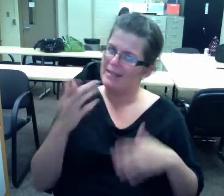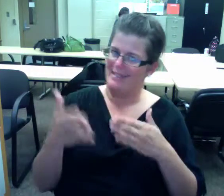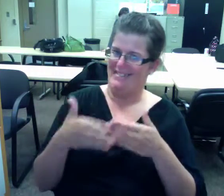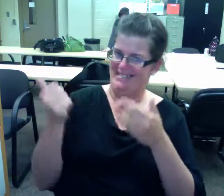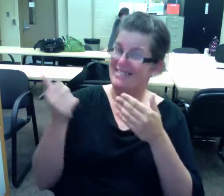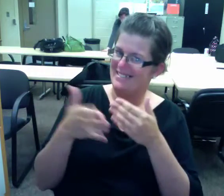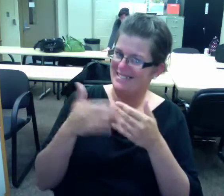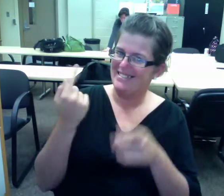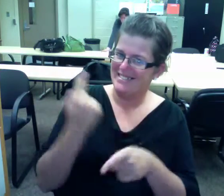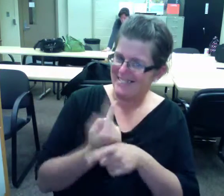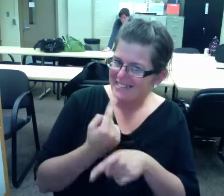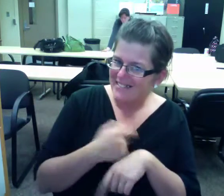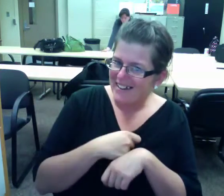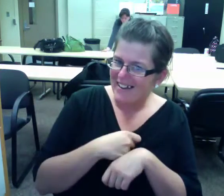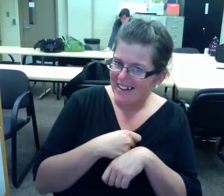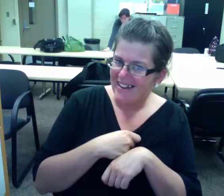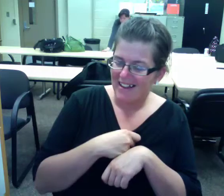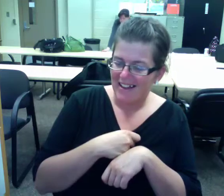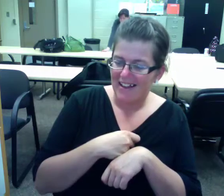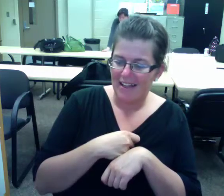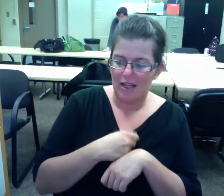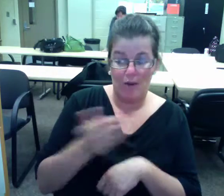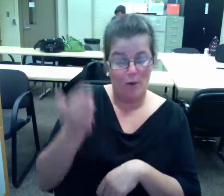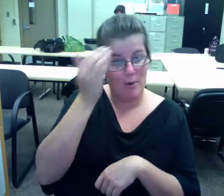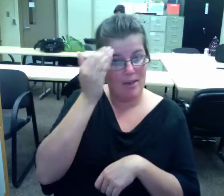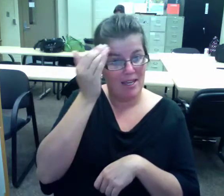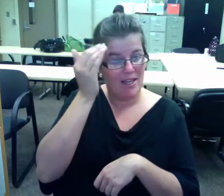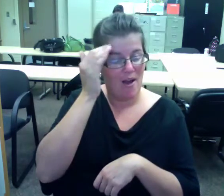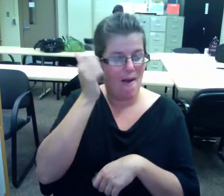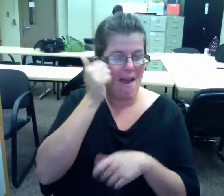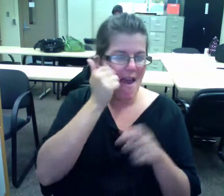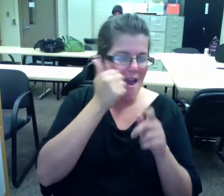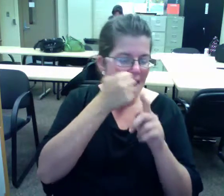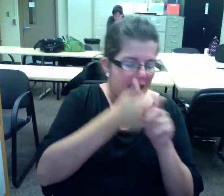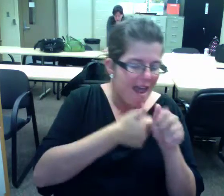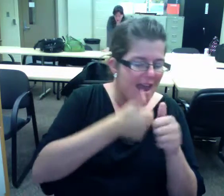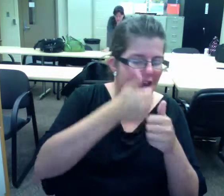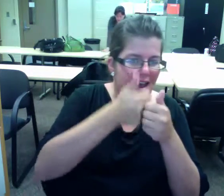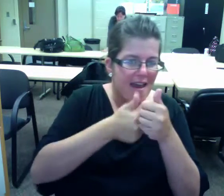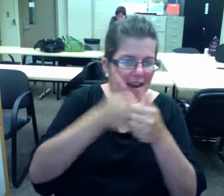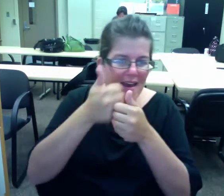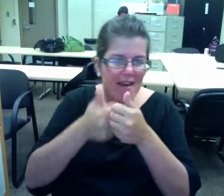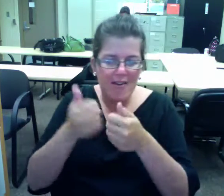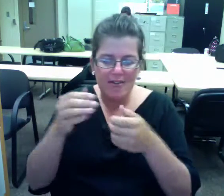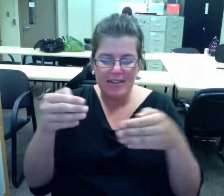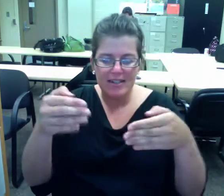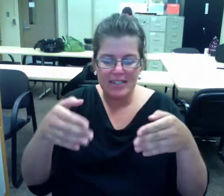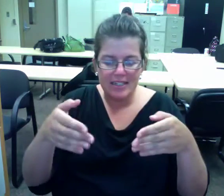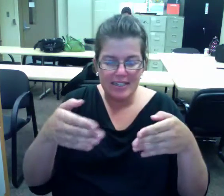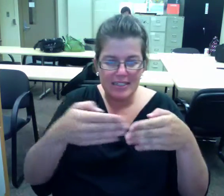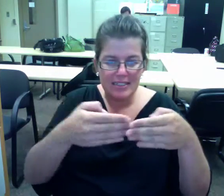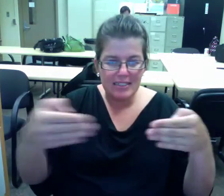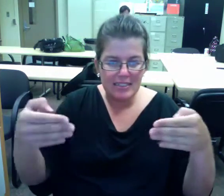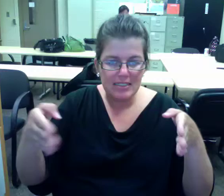it? We know each side is 10 feet, so the area of the floor is